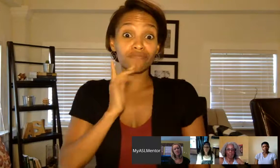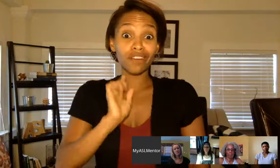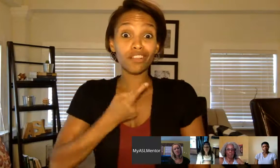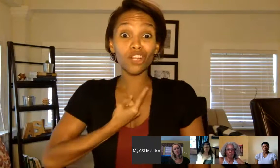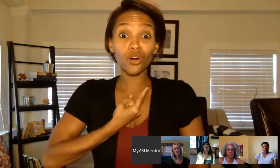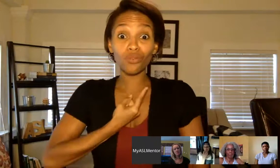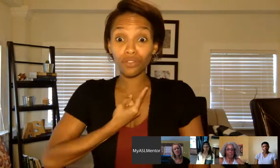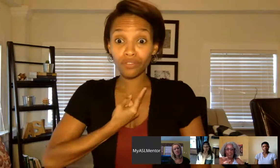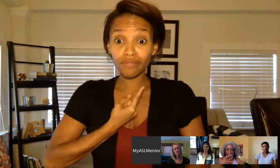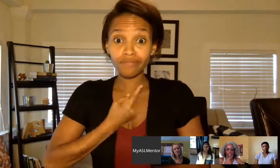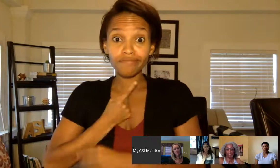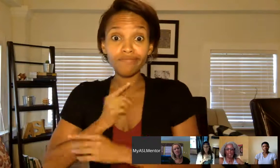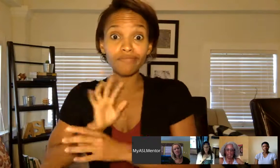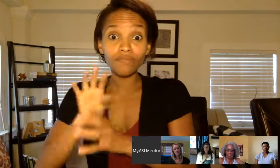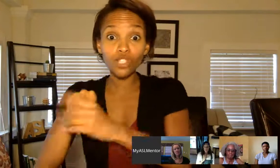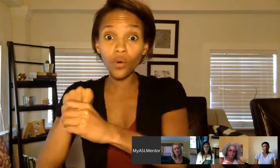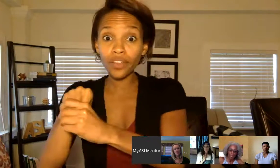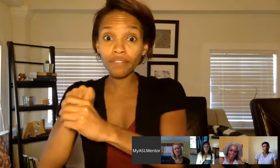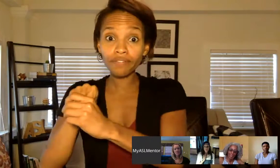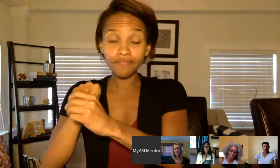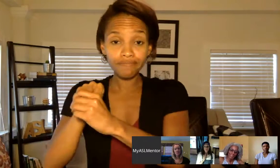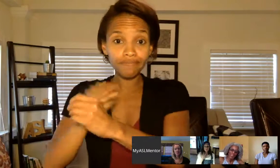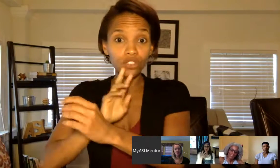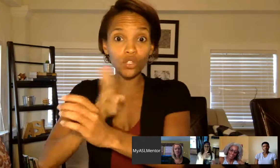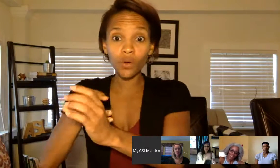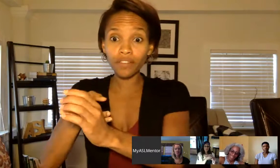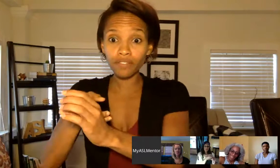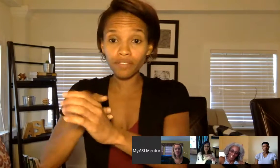prefer alone. Join.